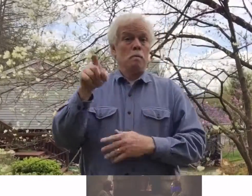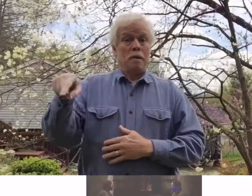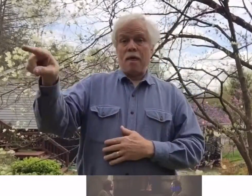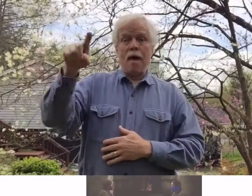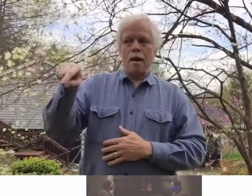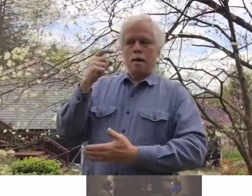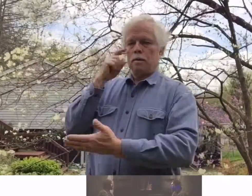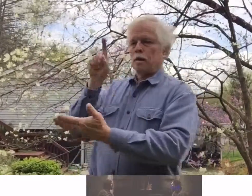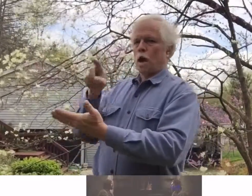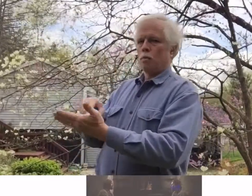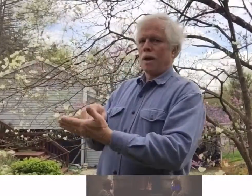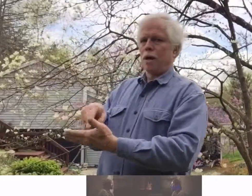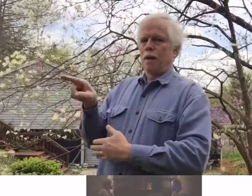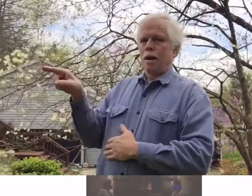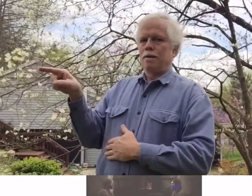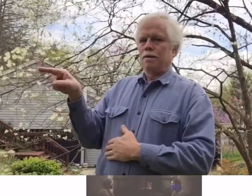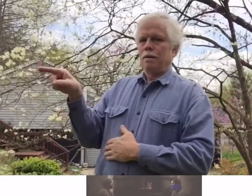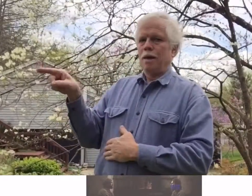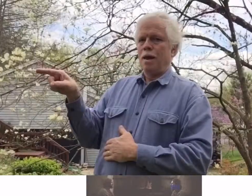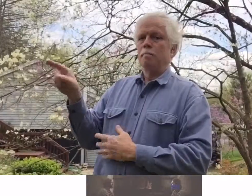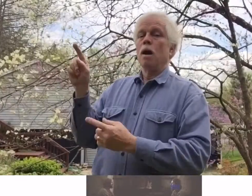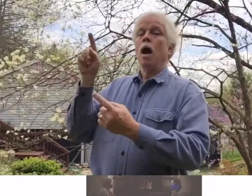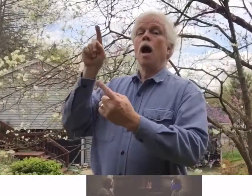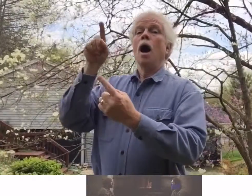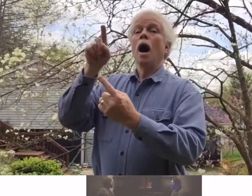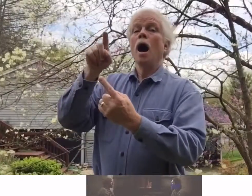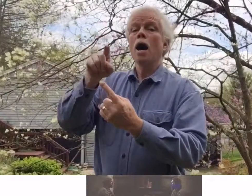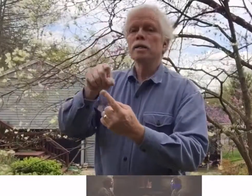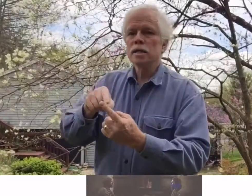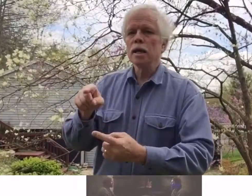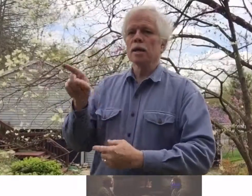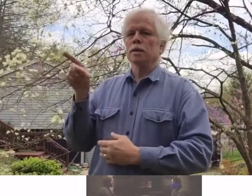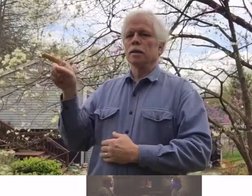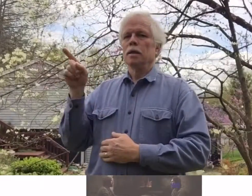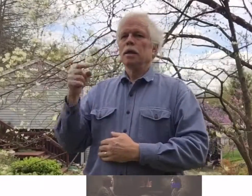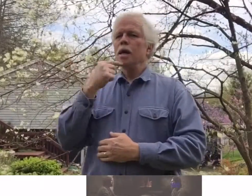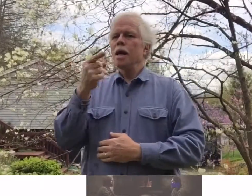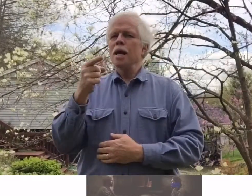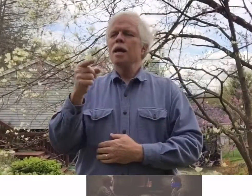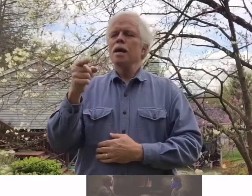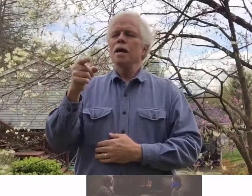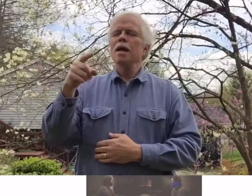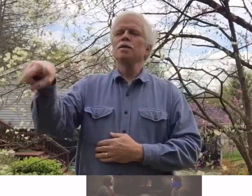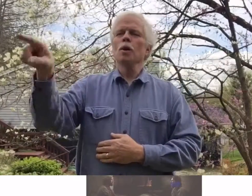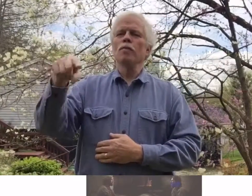but they did not recognize him until he told